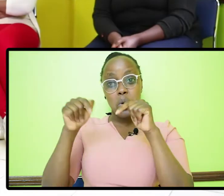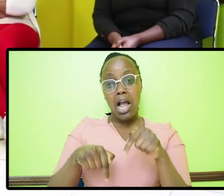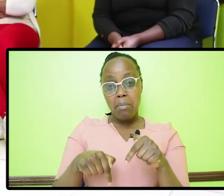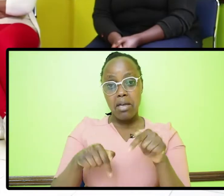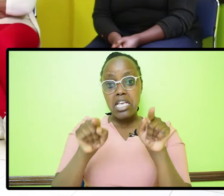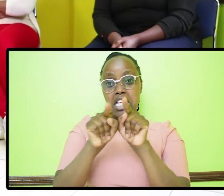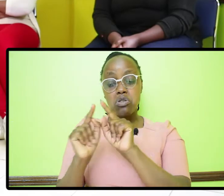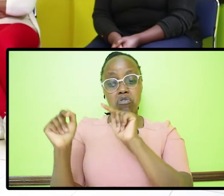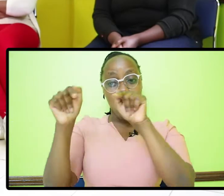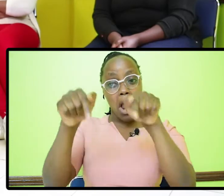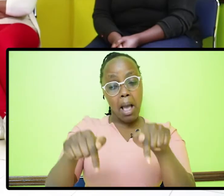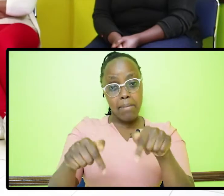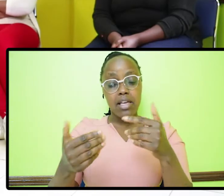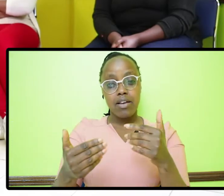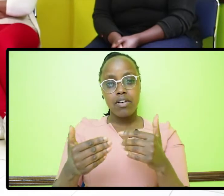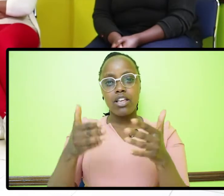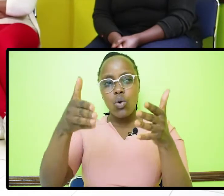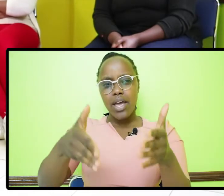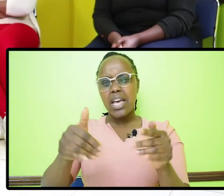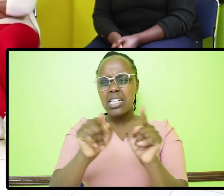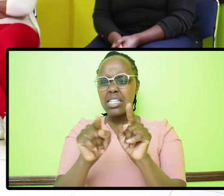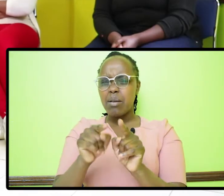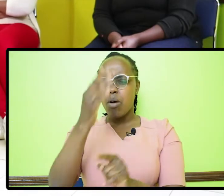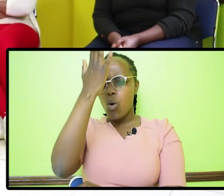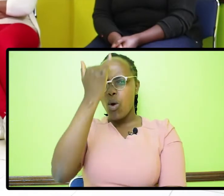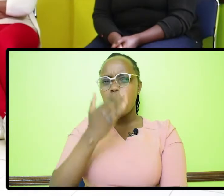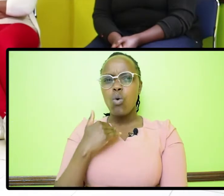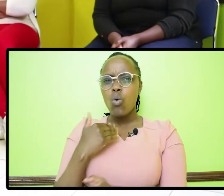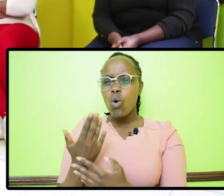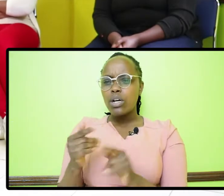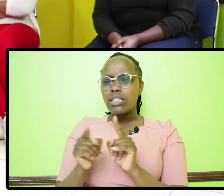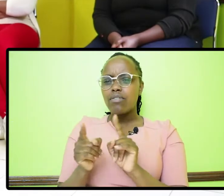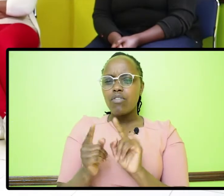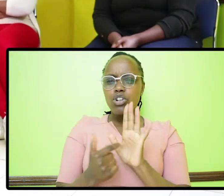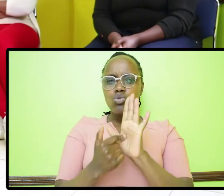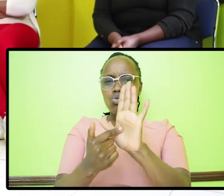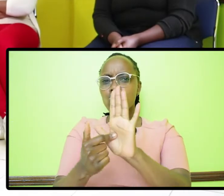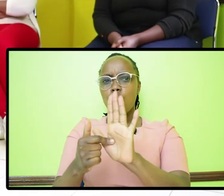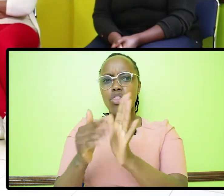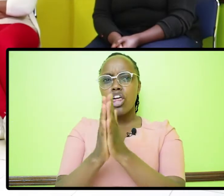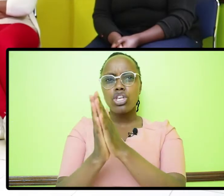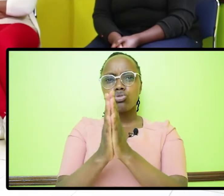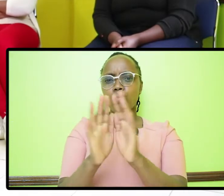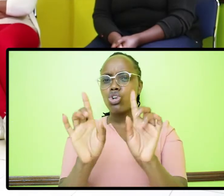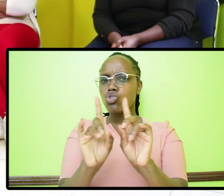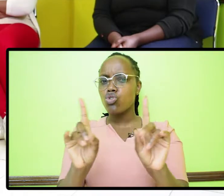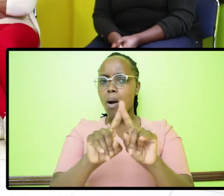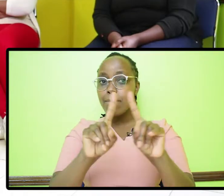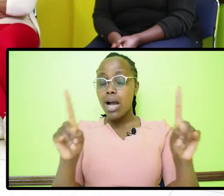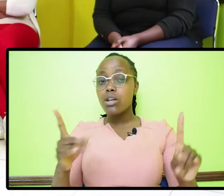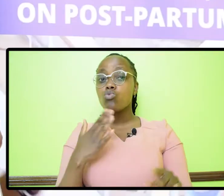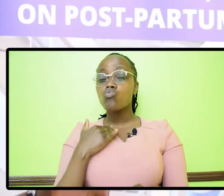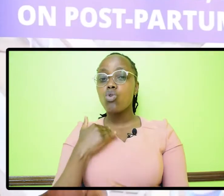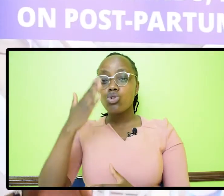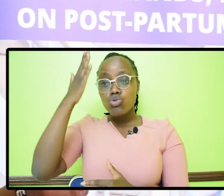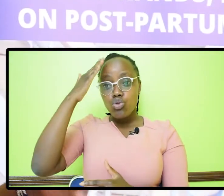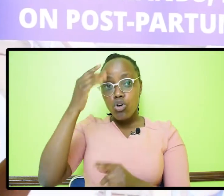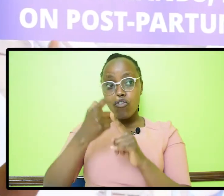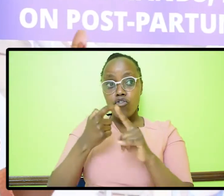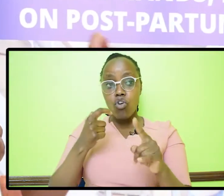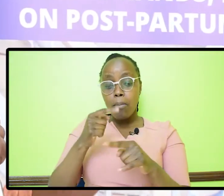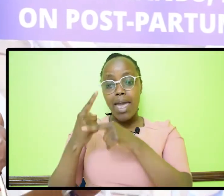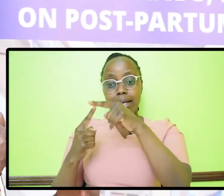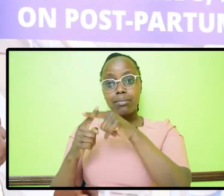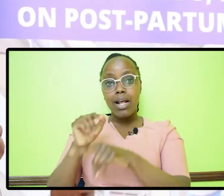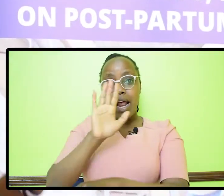this invite and for coming. You're here not because we want to expose the story, but we want to get to know